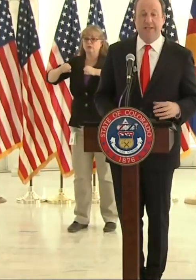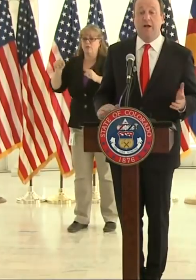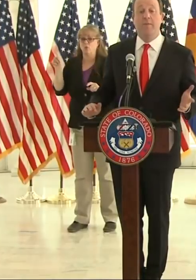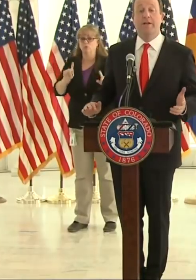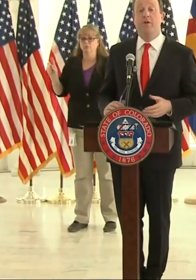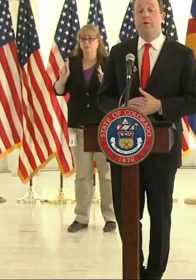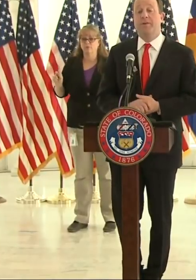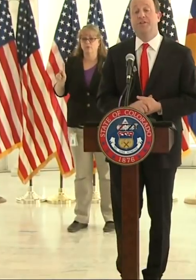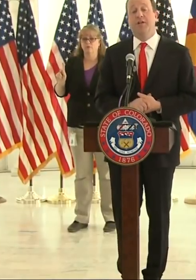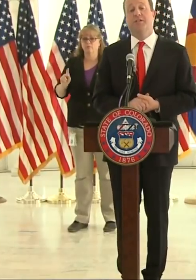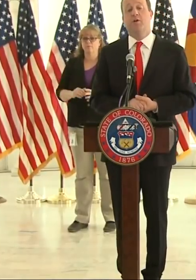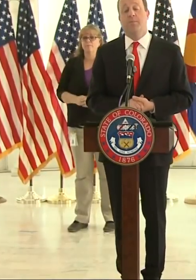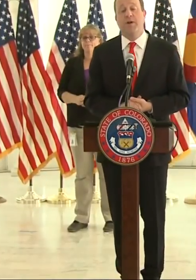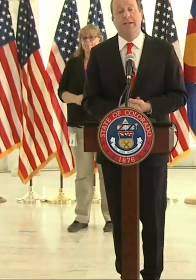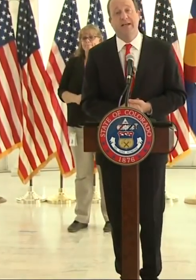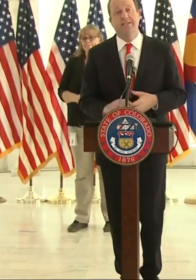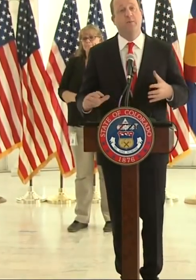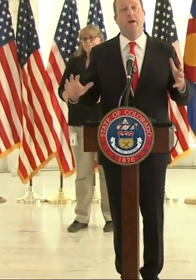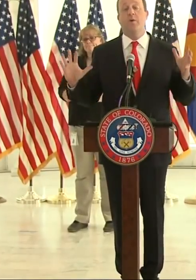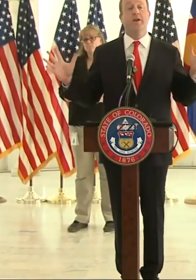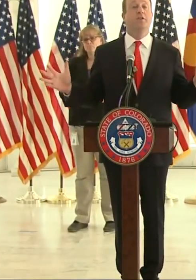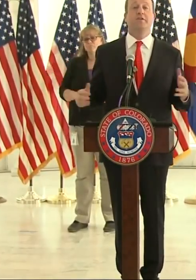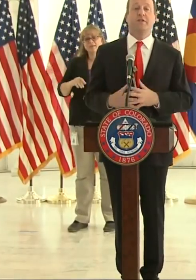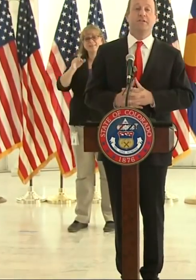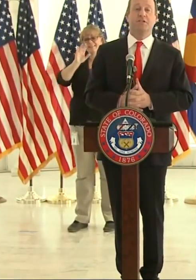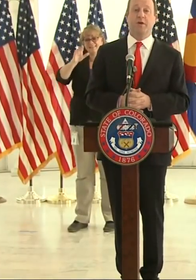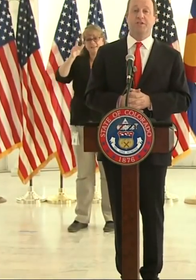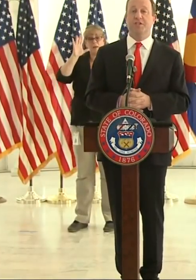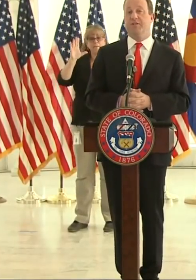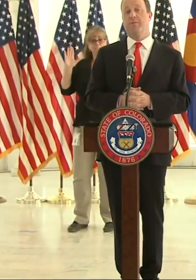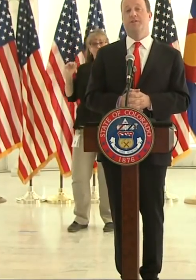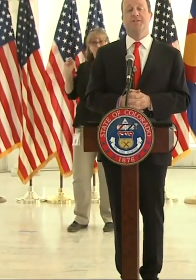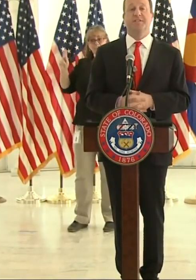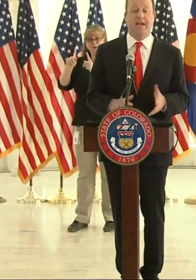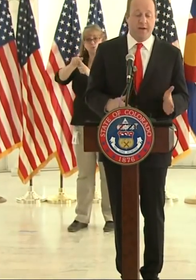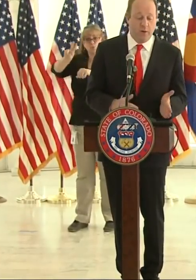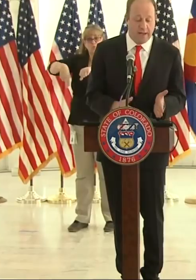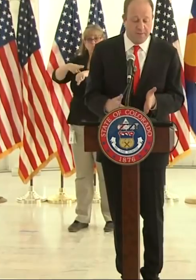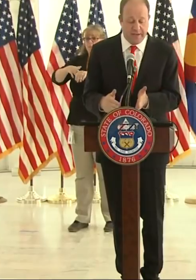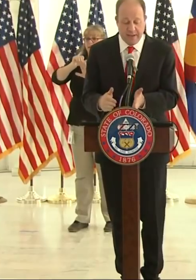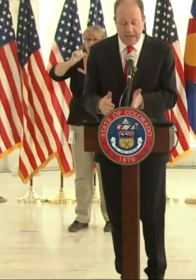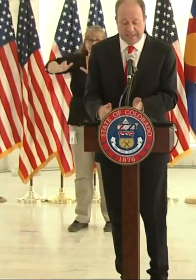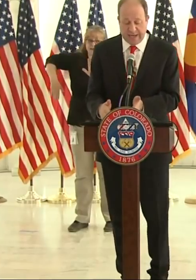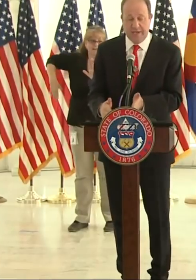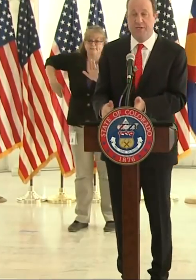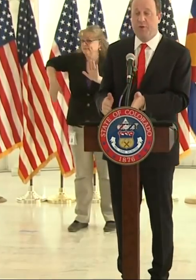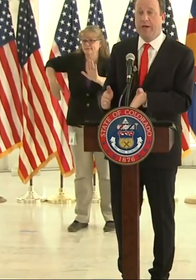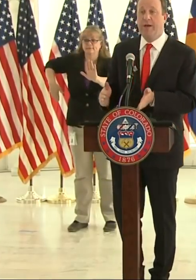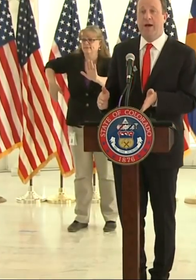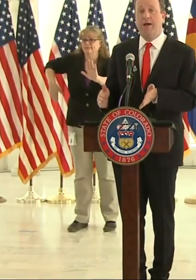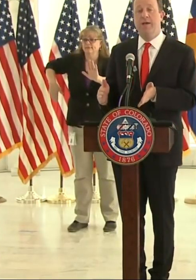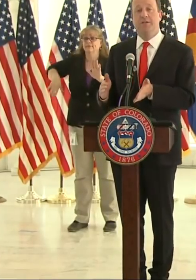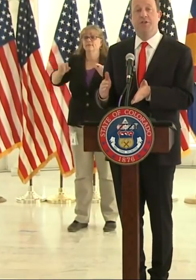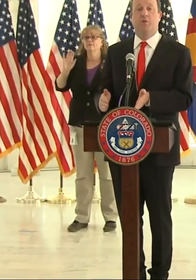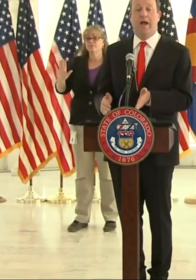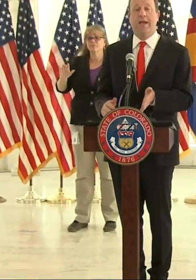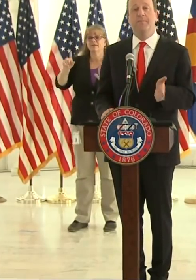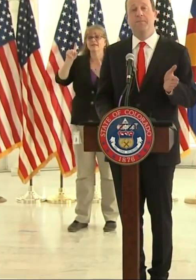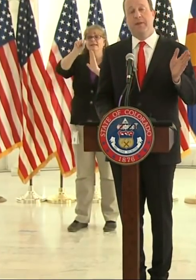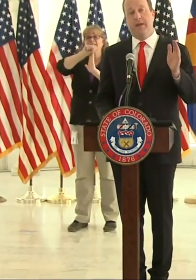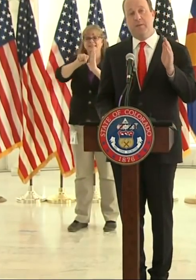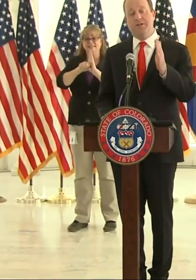Look, this is not going back to normal, but there's also a process where we know that there's different situations in different parts of the state. And while I'll be excited to join